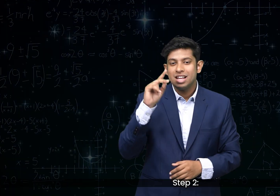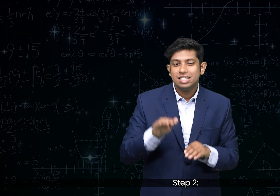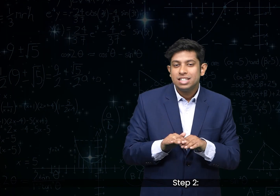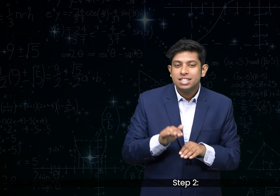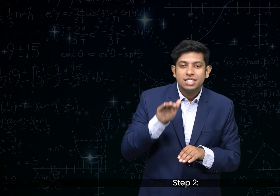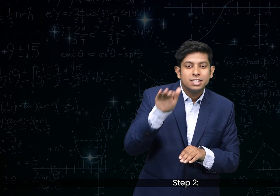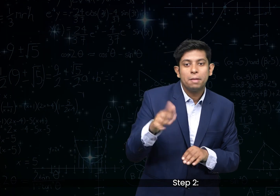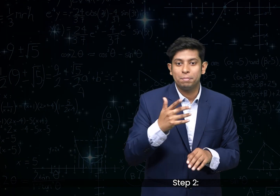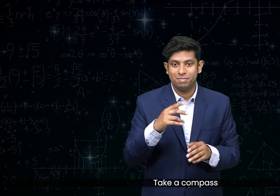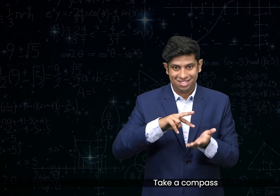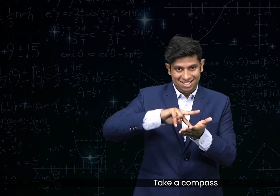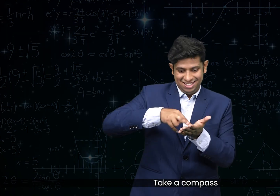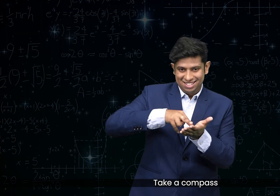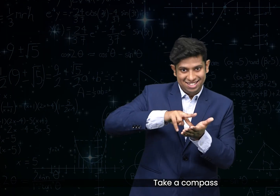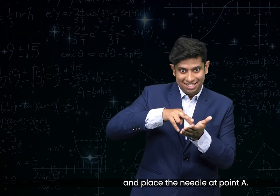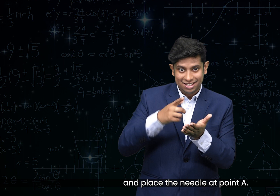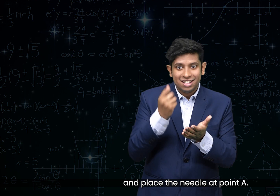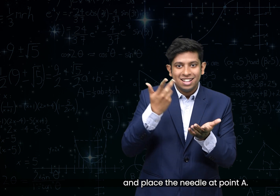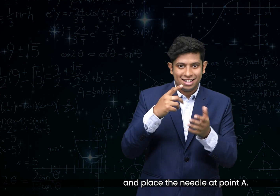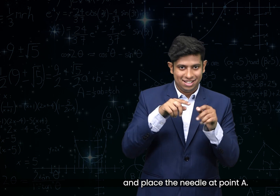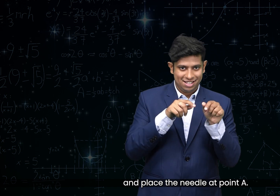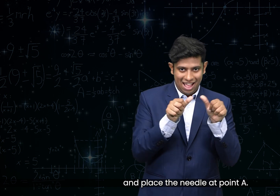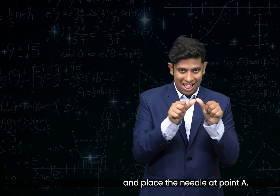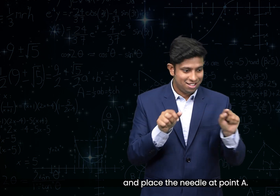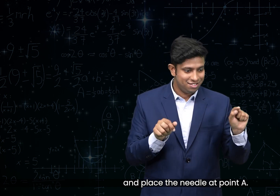Step 2. Take a compass and place the needle at point A.